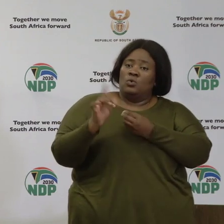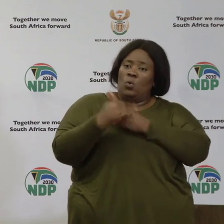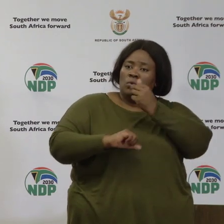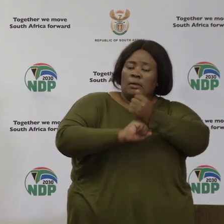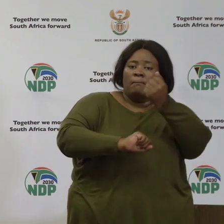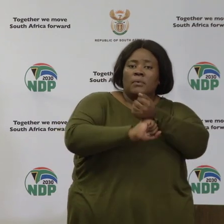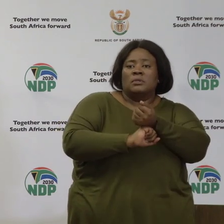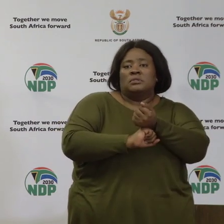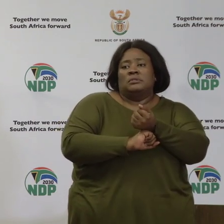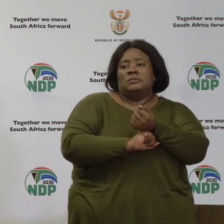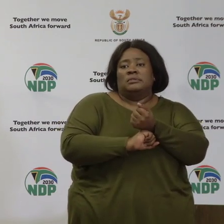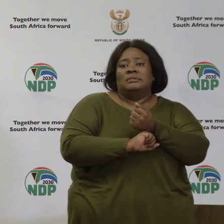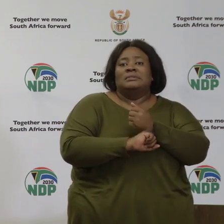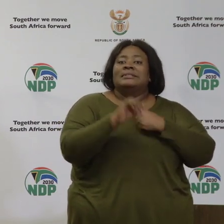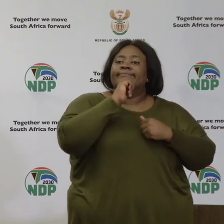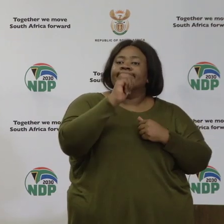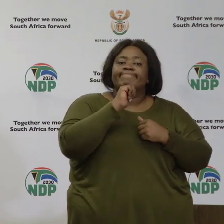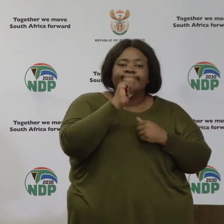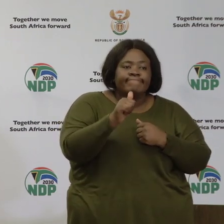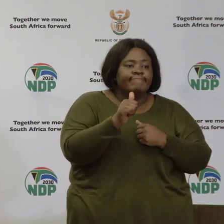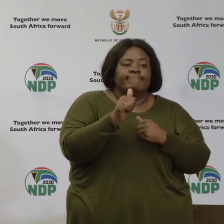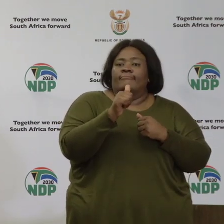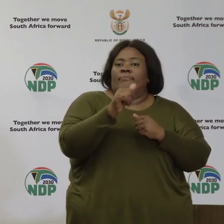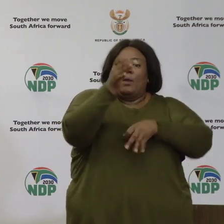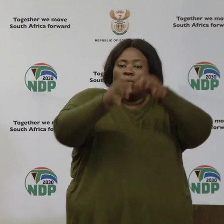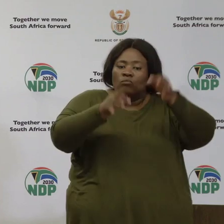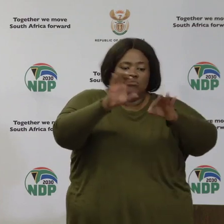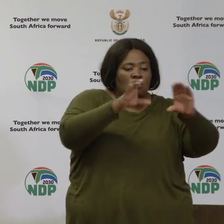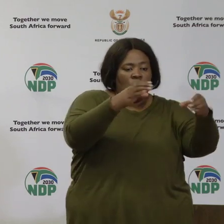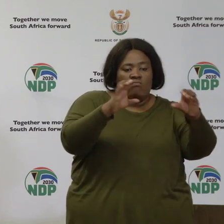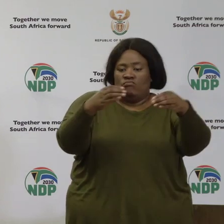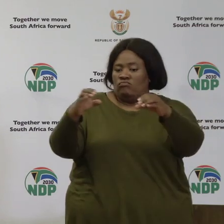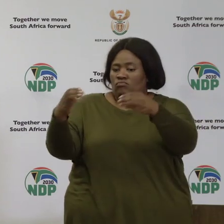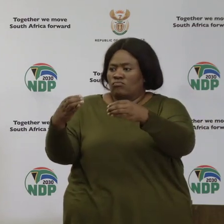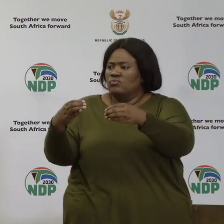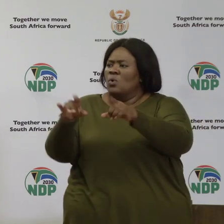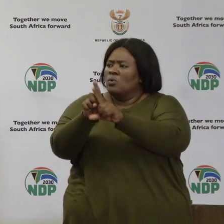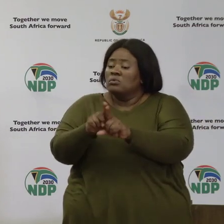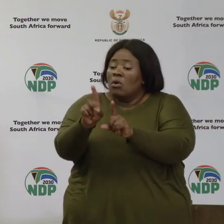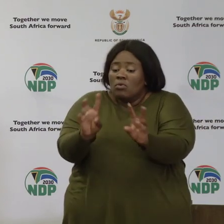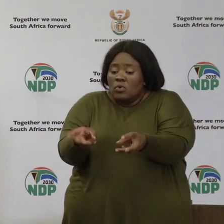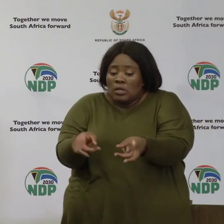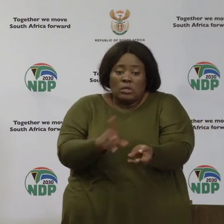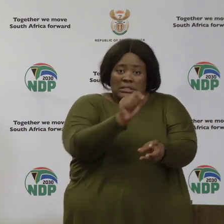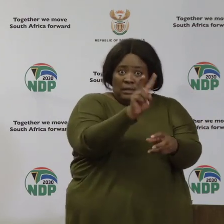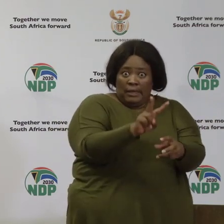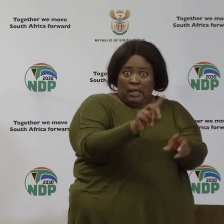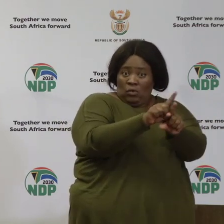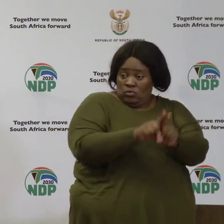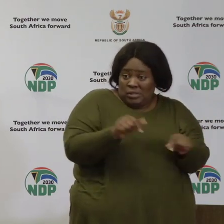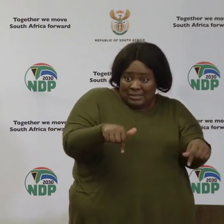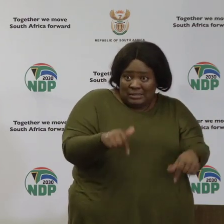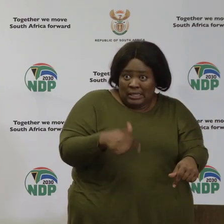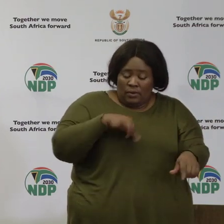indeed immaterial of their political persuasion. In fact, on radios and TVs, even today,